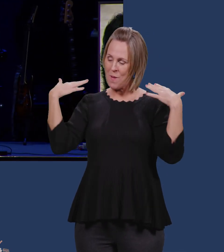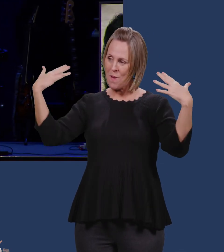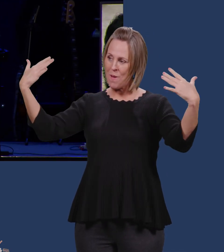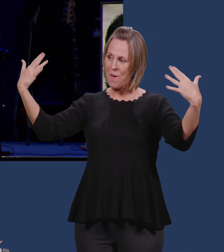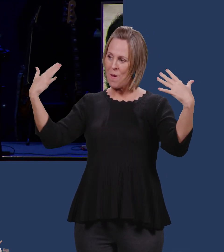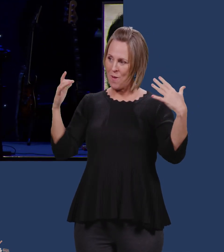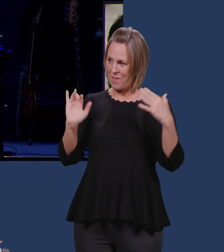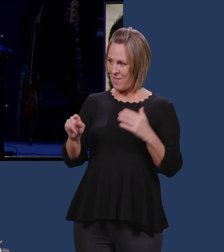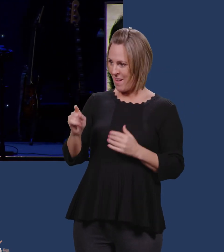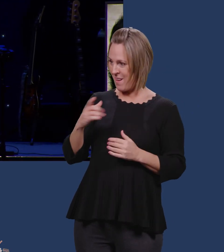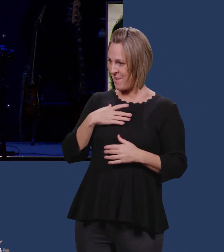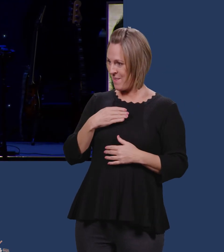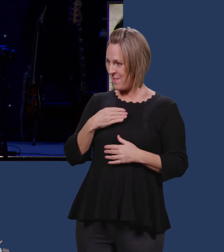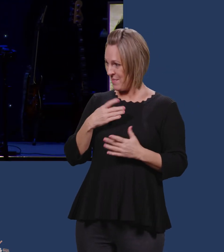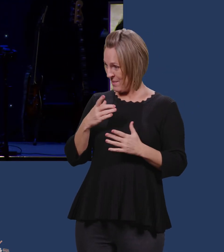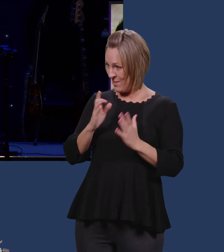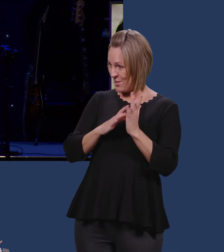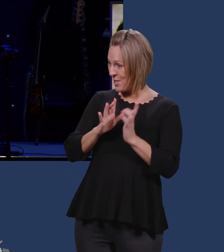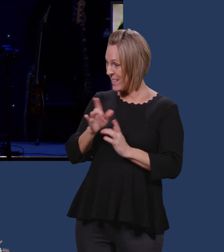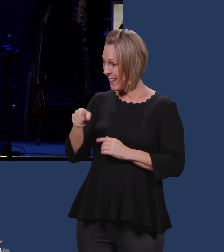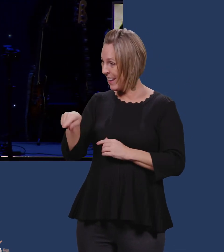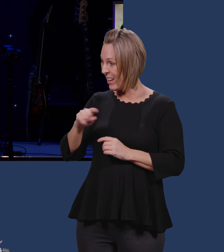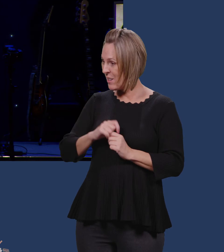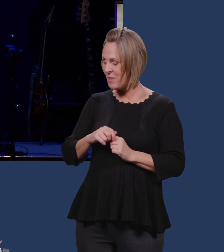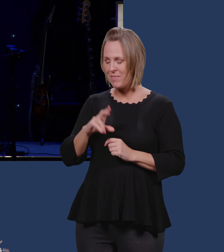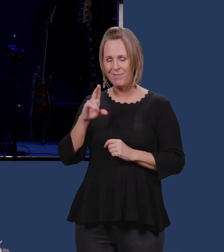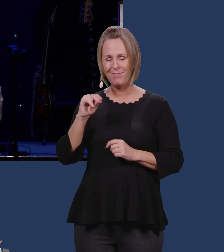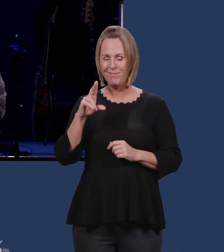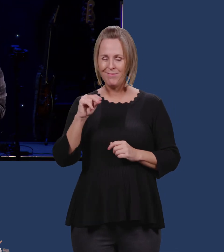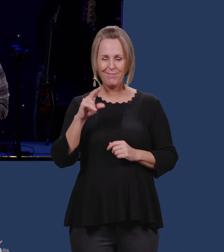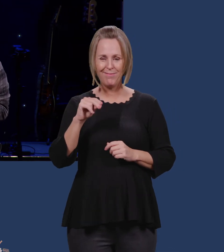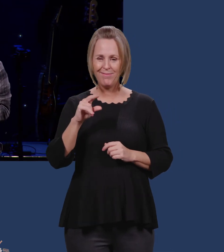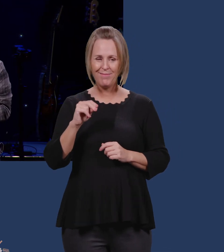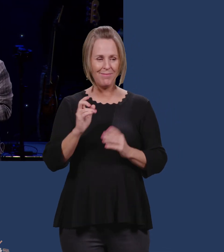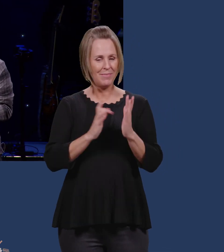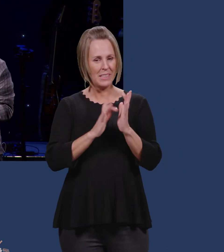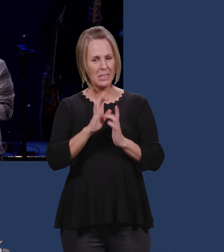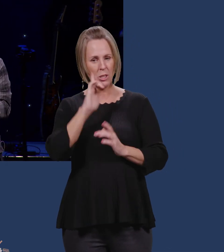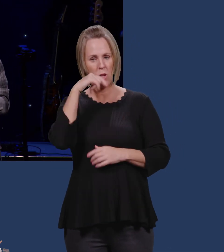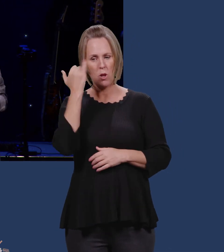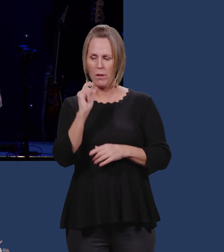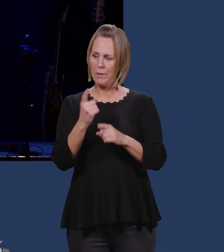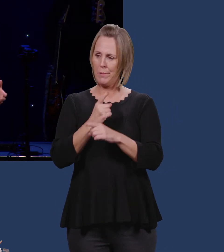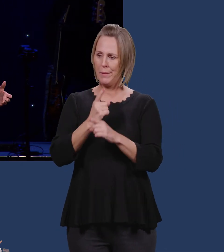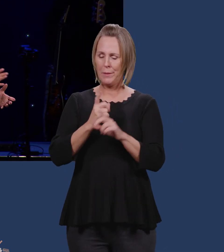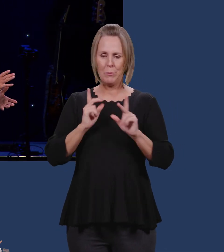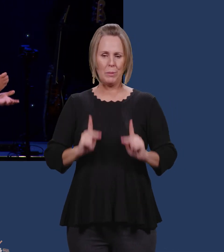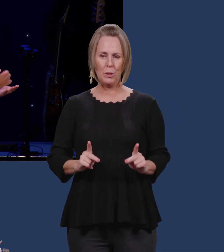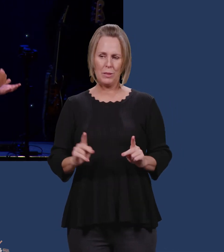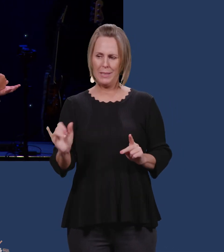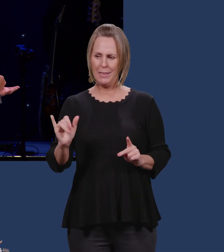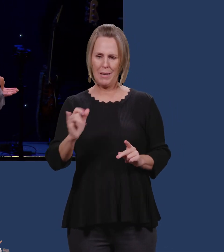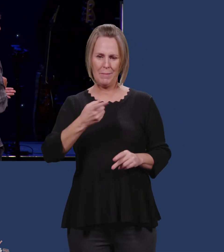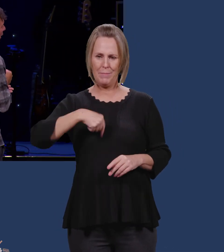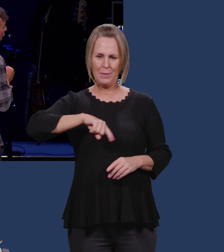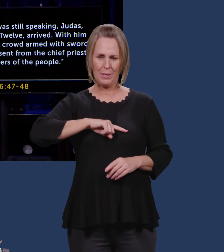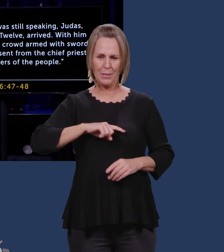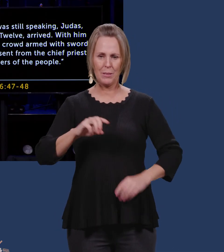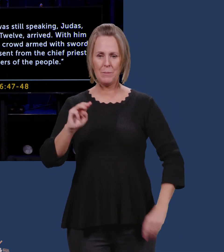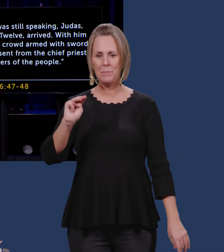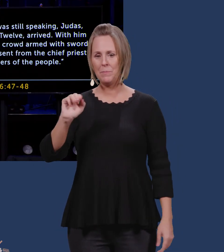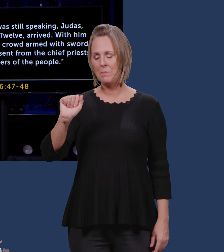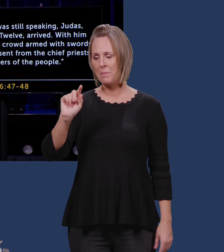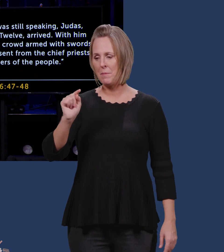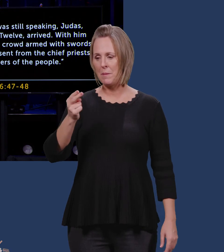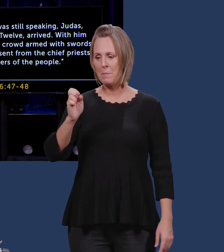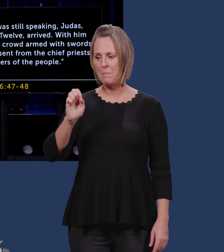No. No, for sure not. Matthew chapter 26, they're on their